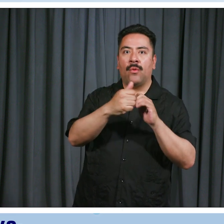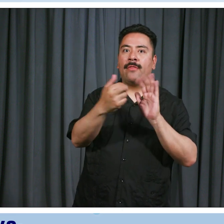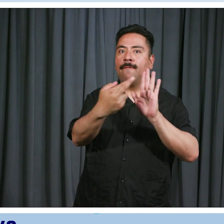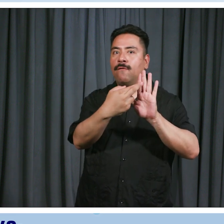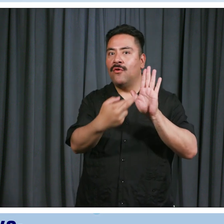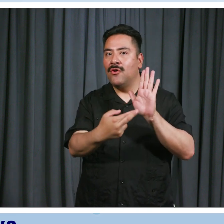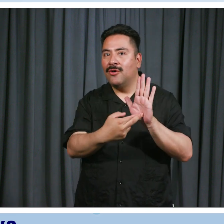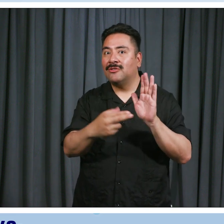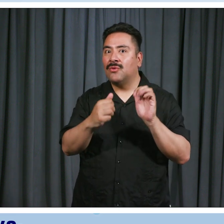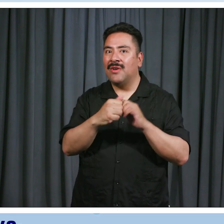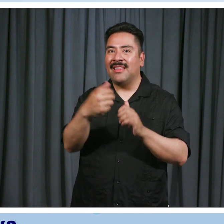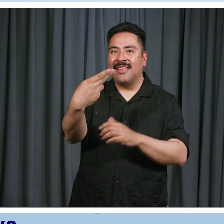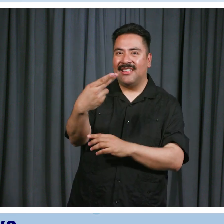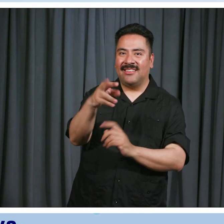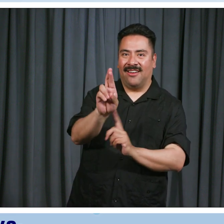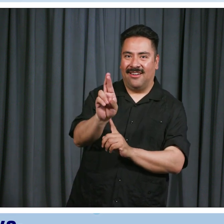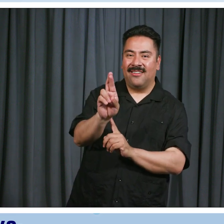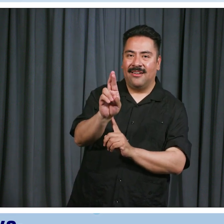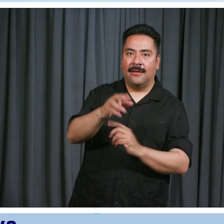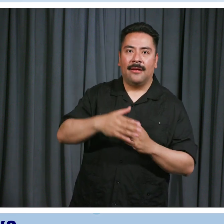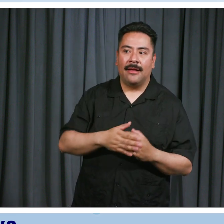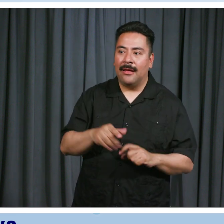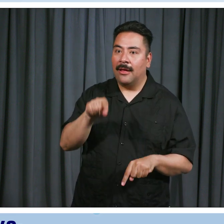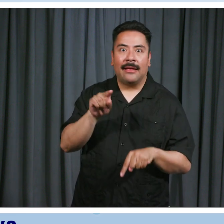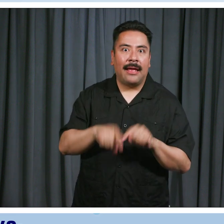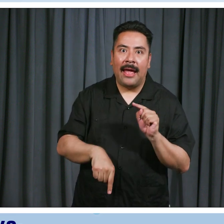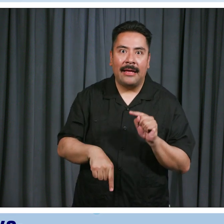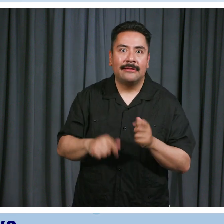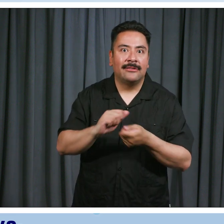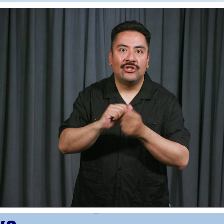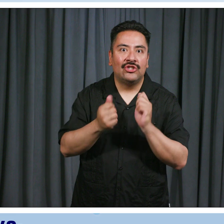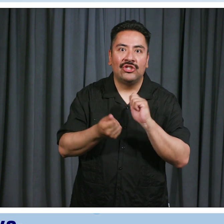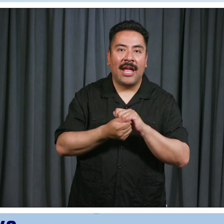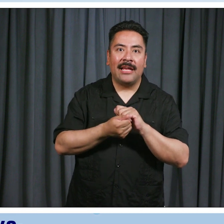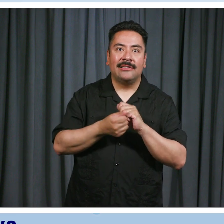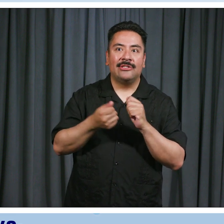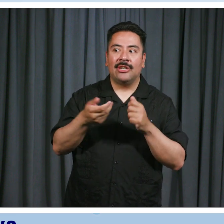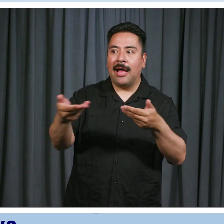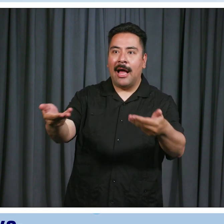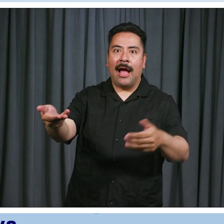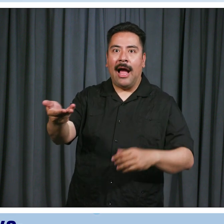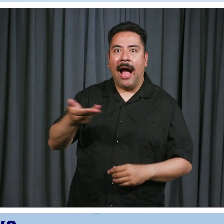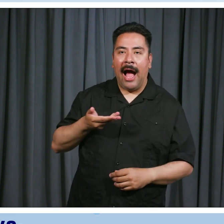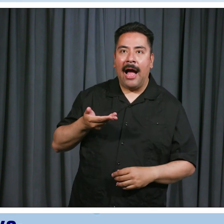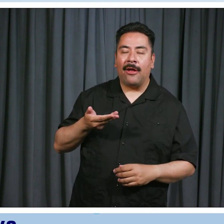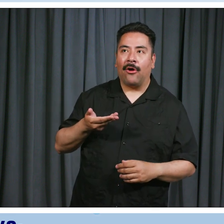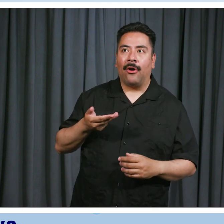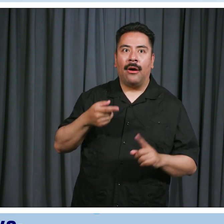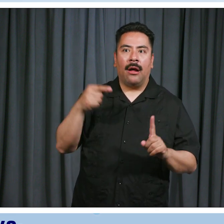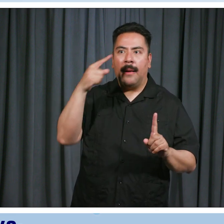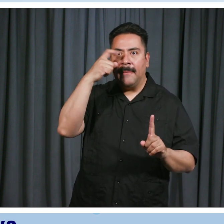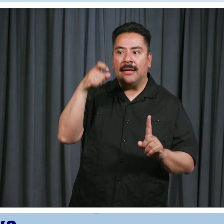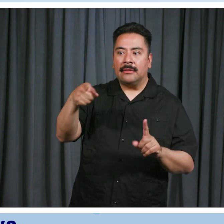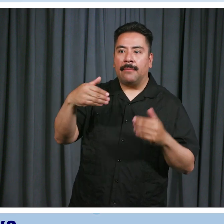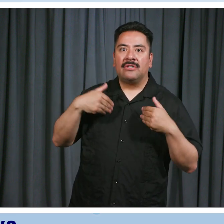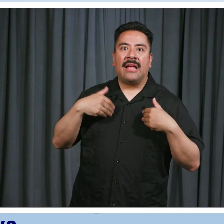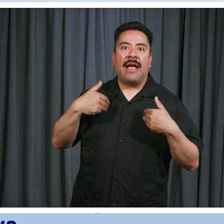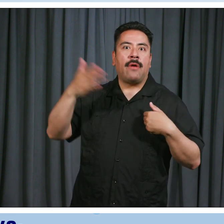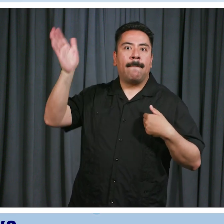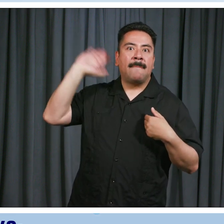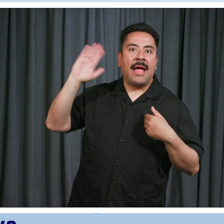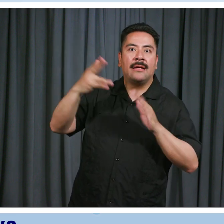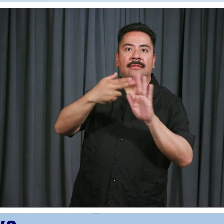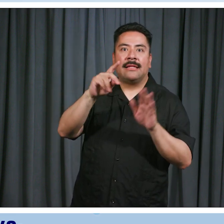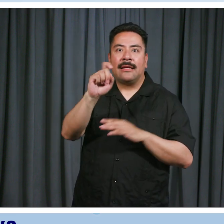of human resources, that you cannot change the course of a hire due to somebody's past diagnosis or